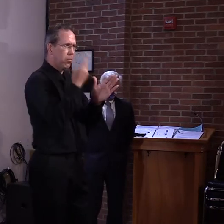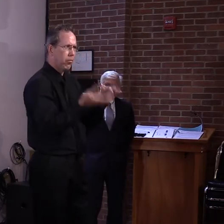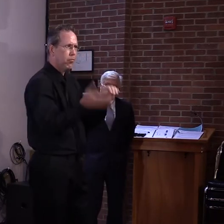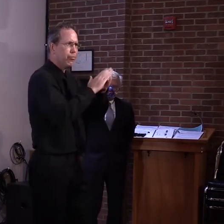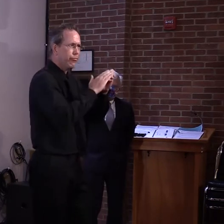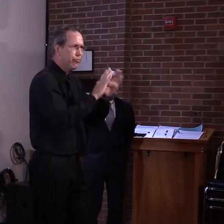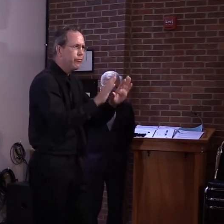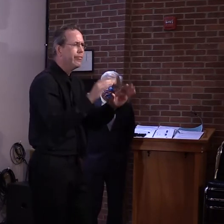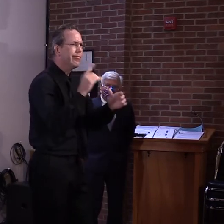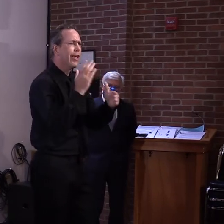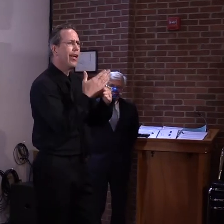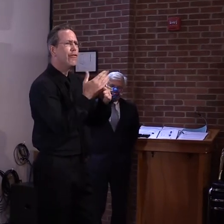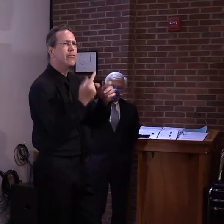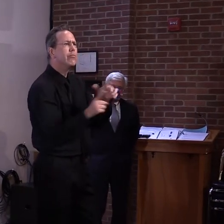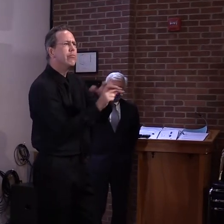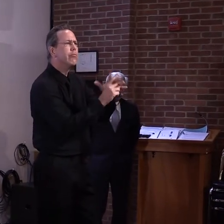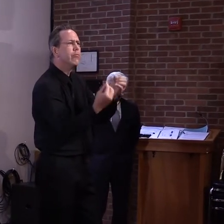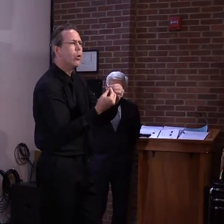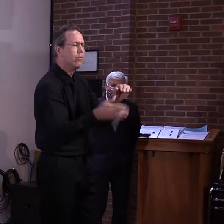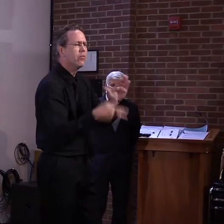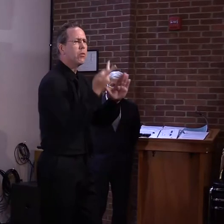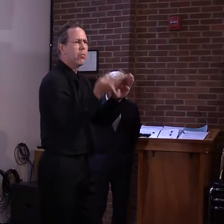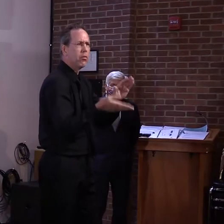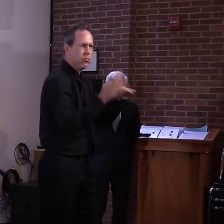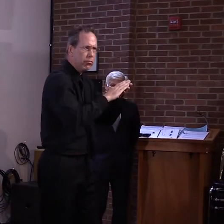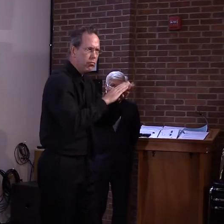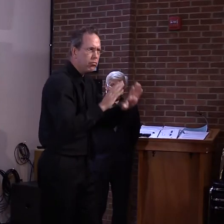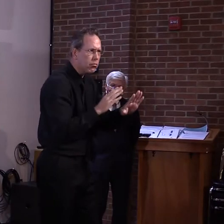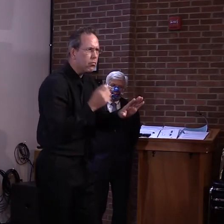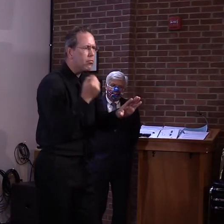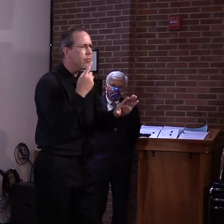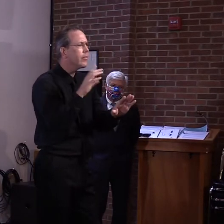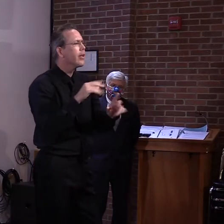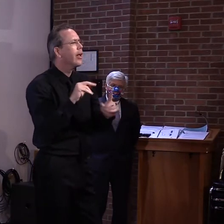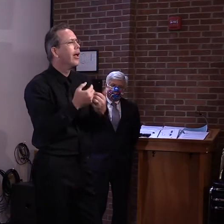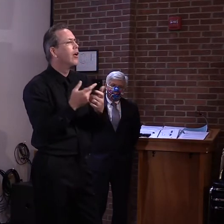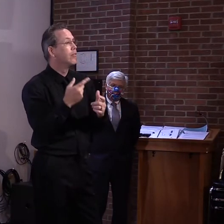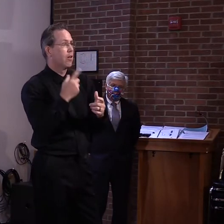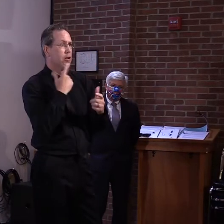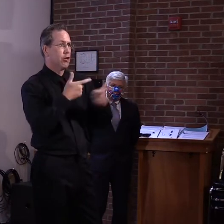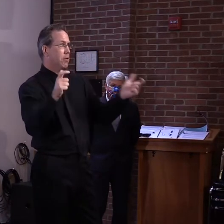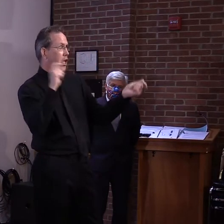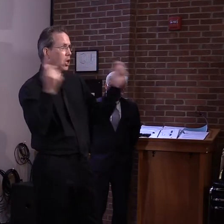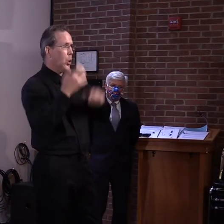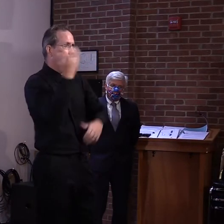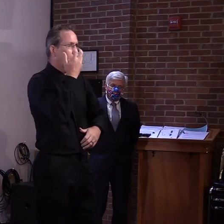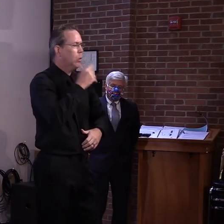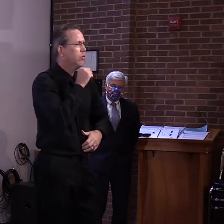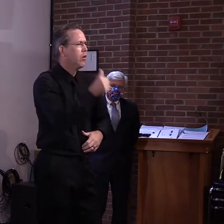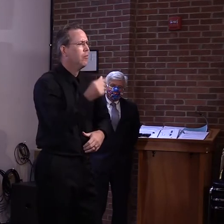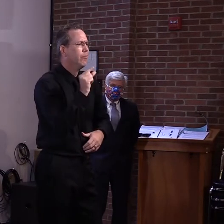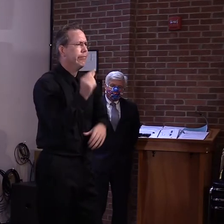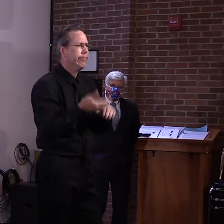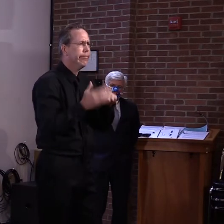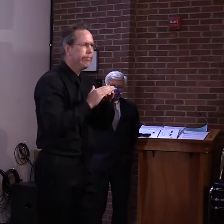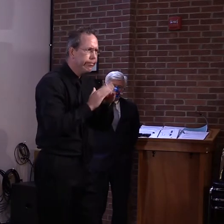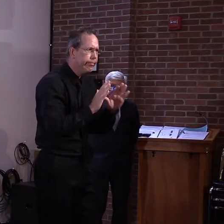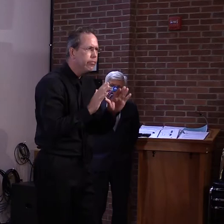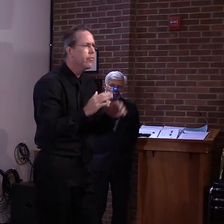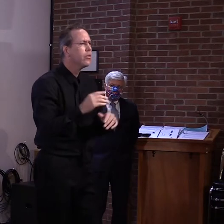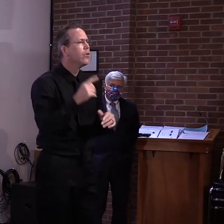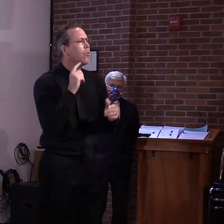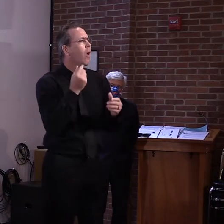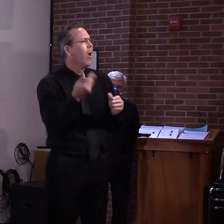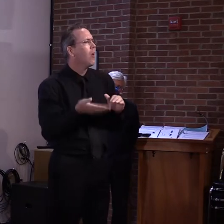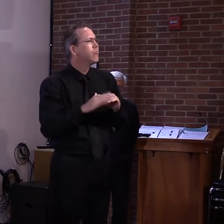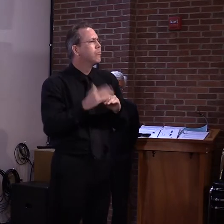month. And I understand that's not a huge increase in terms of raw numbers, but I'm hoping you can explain why you're